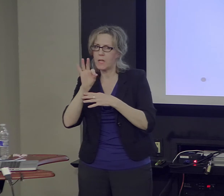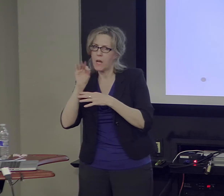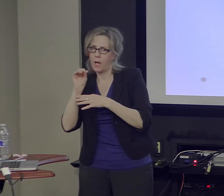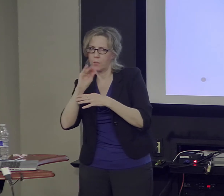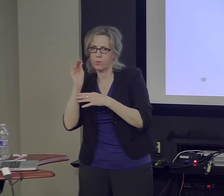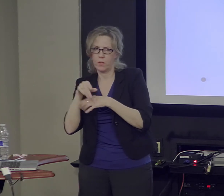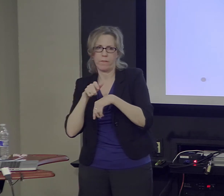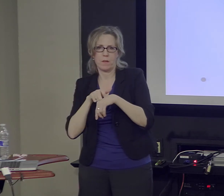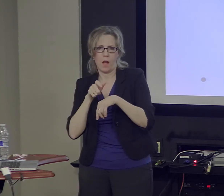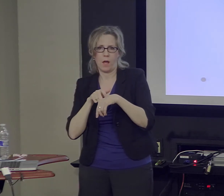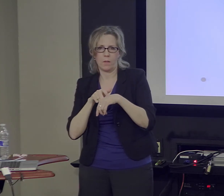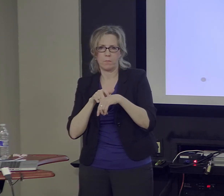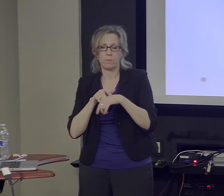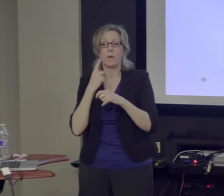understood 90% of the time.